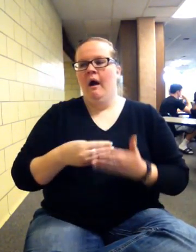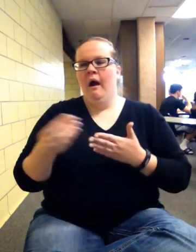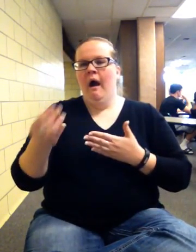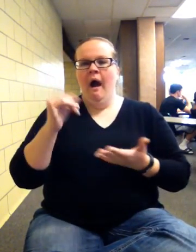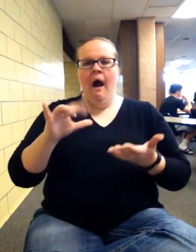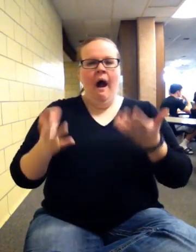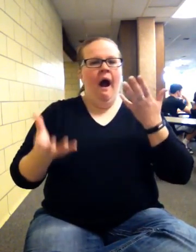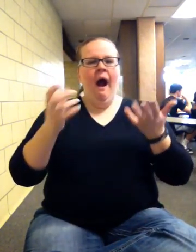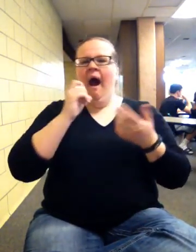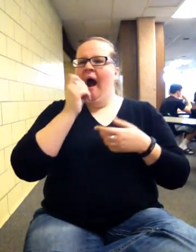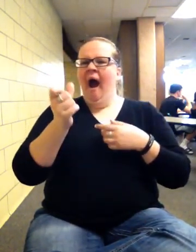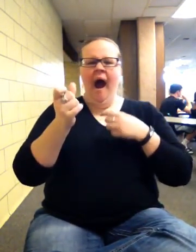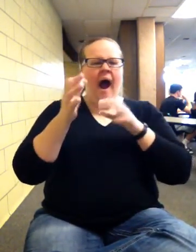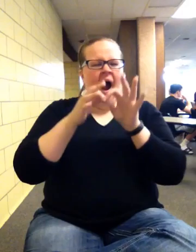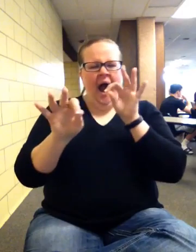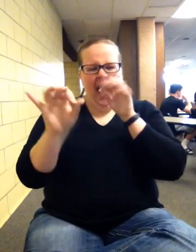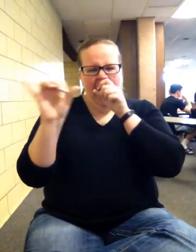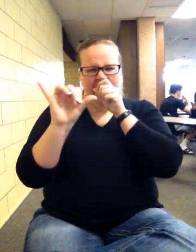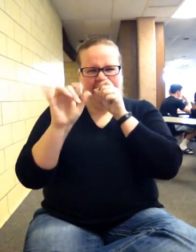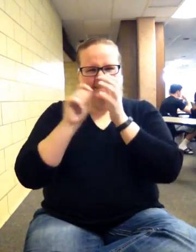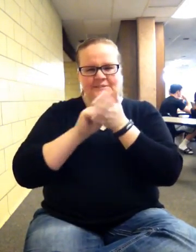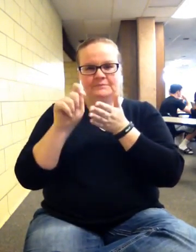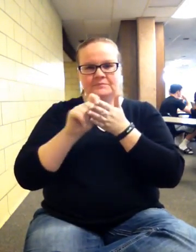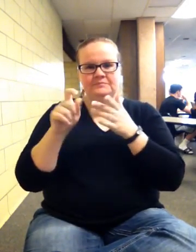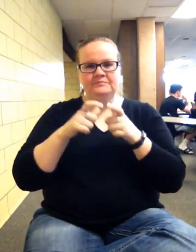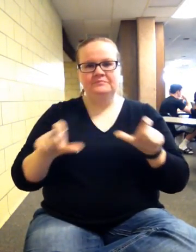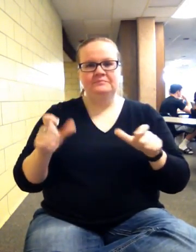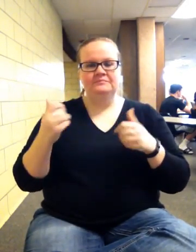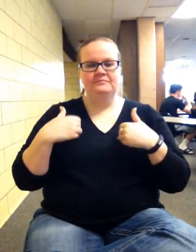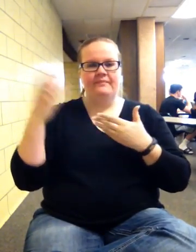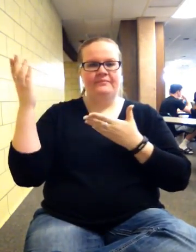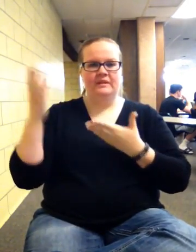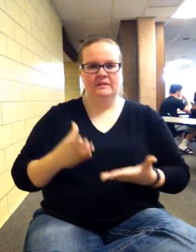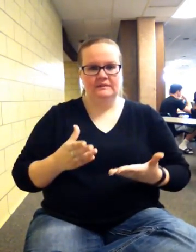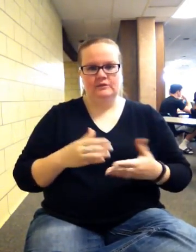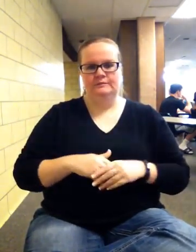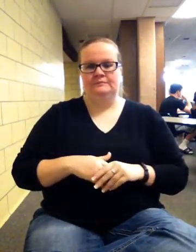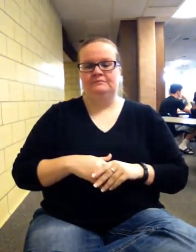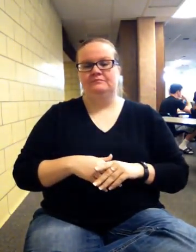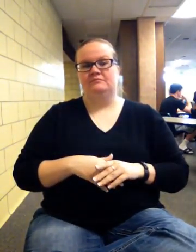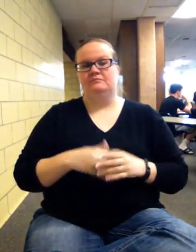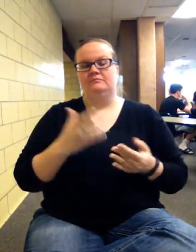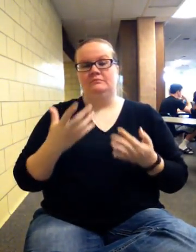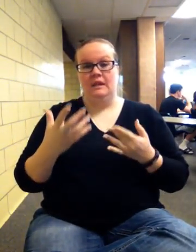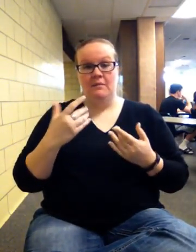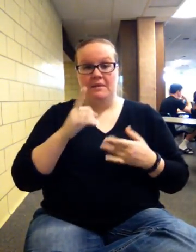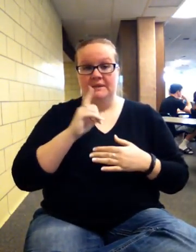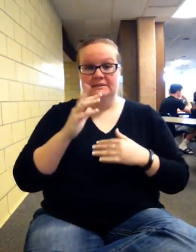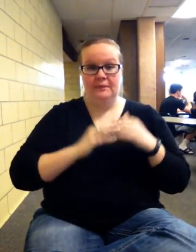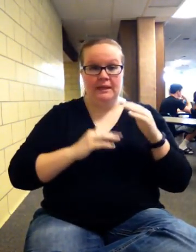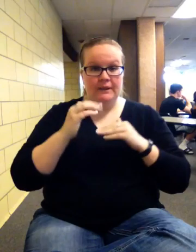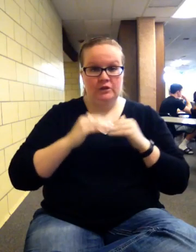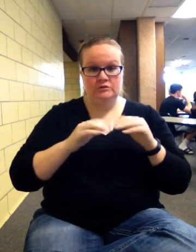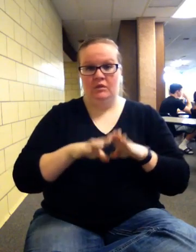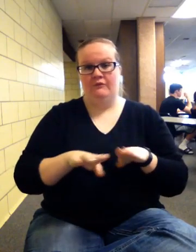it's not as simple as just writing a check and having it delivered. Maybe it's something that they're actually having built on their plant floor. Maybe it's going to take